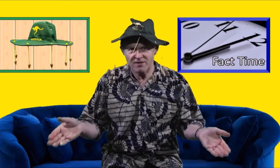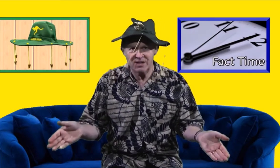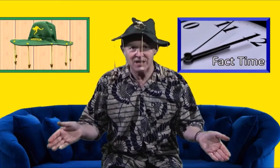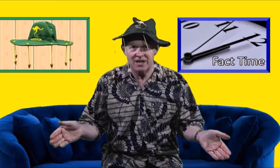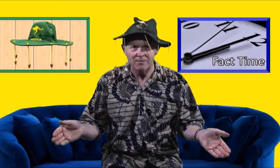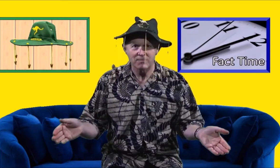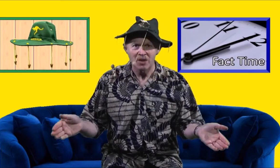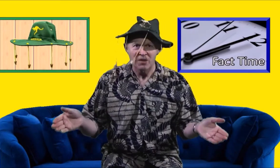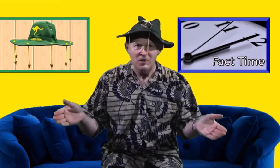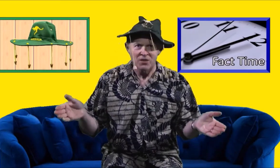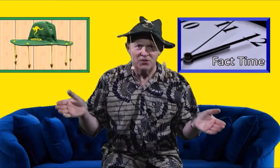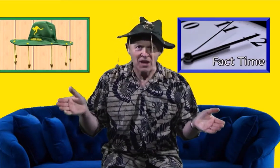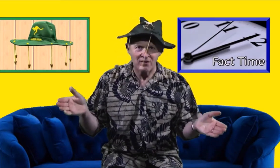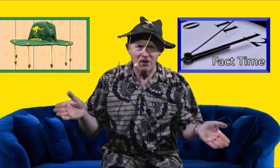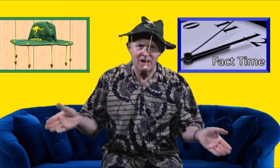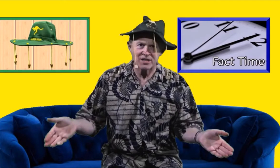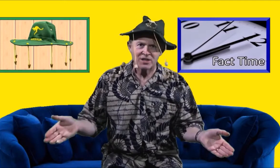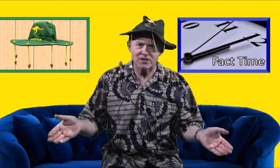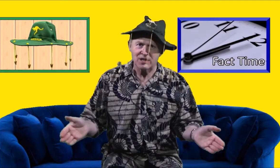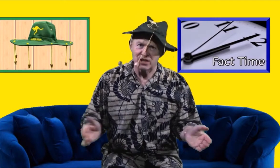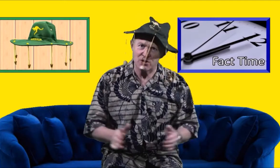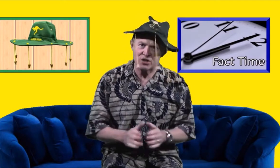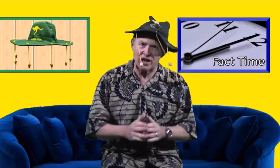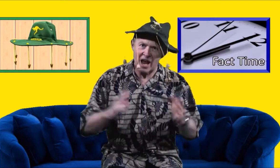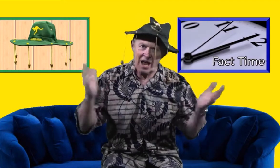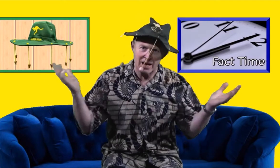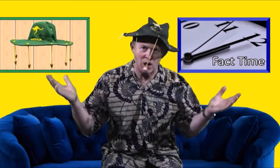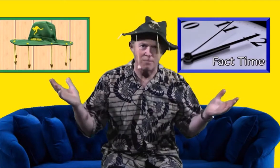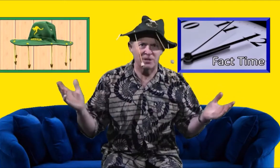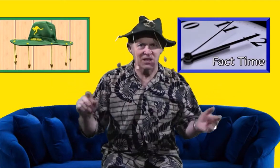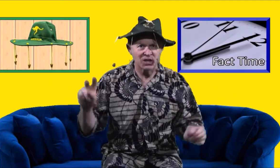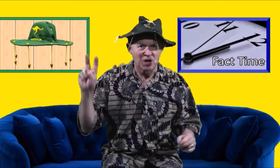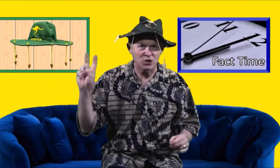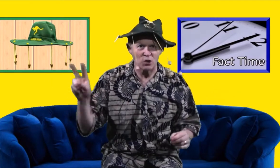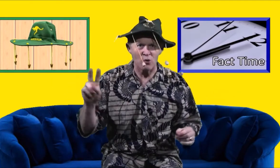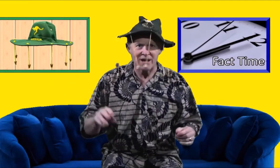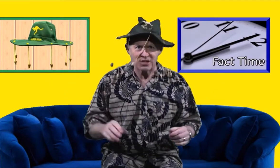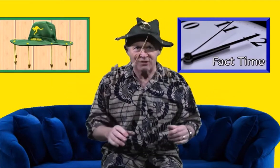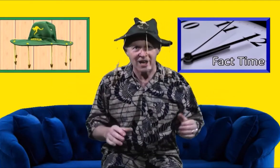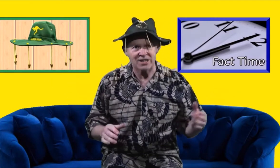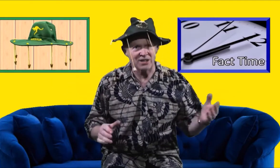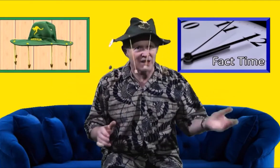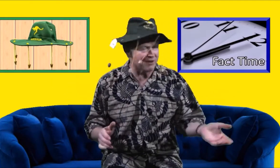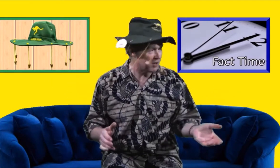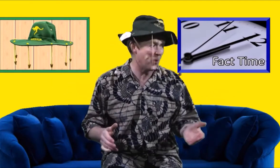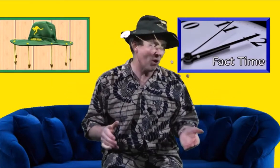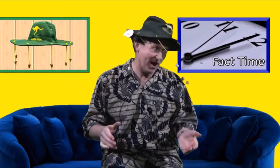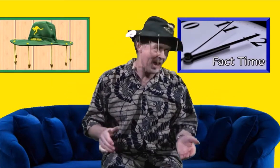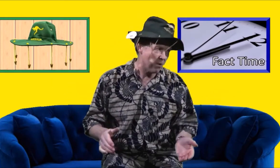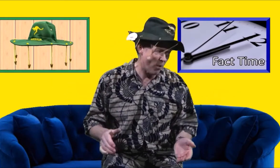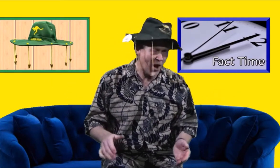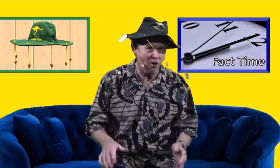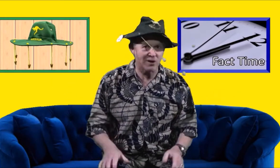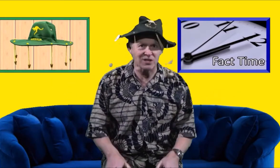relativity. The theory of relativity usually encompasses two interrelated theories by Albert